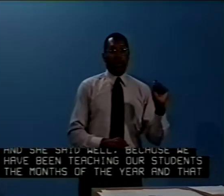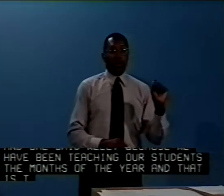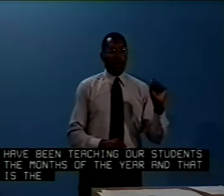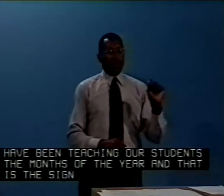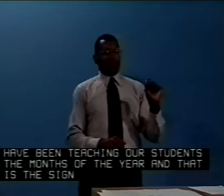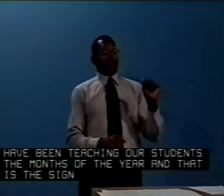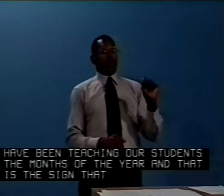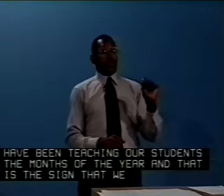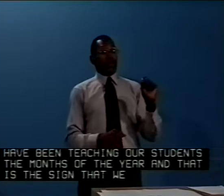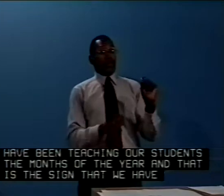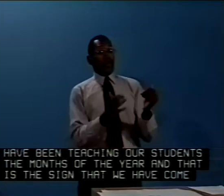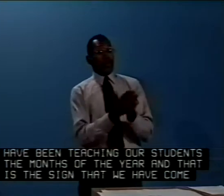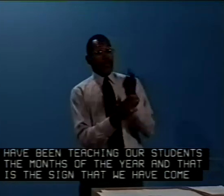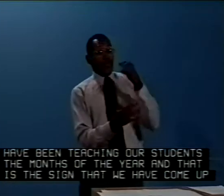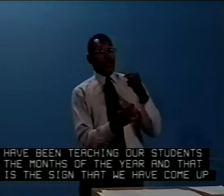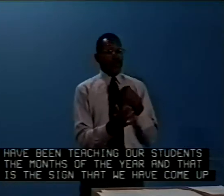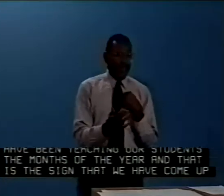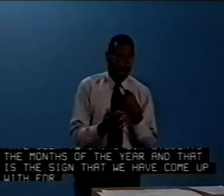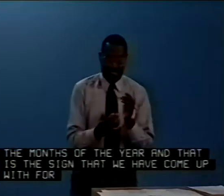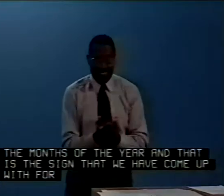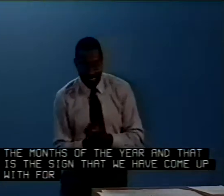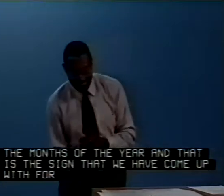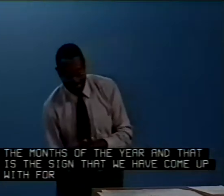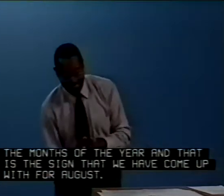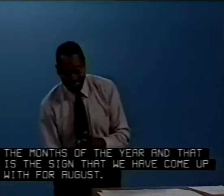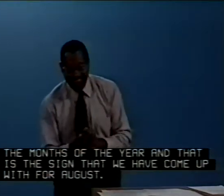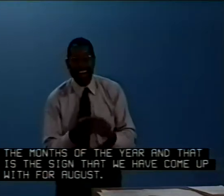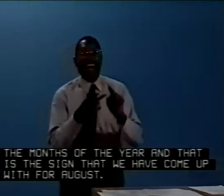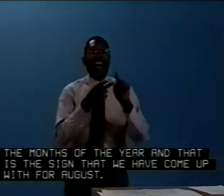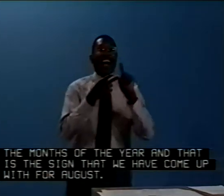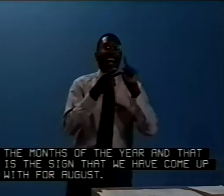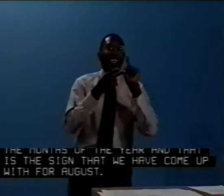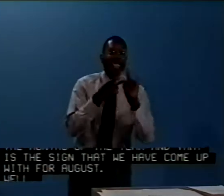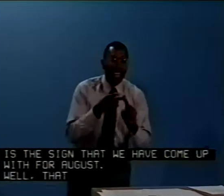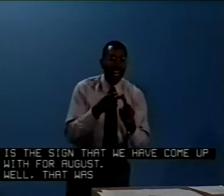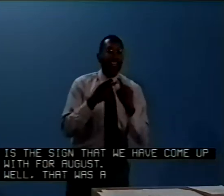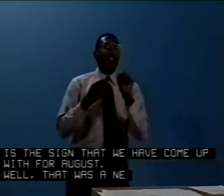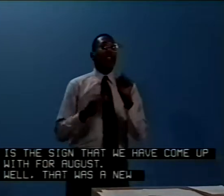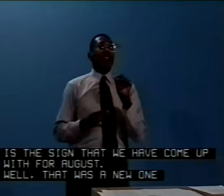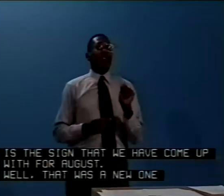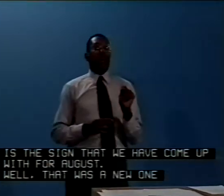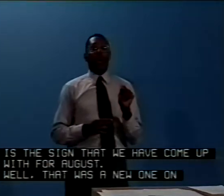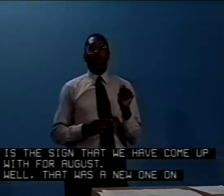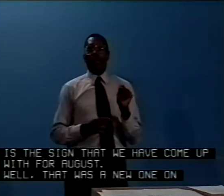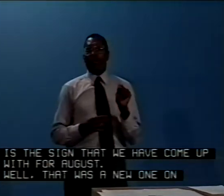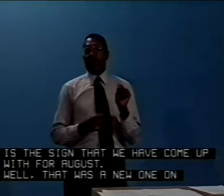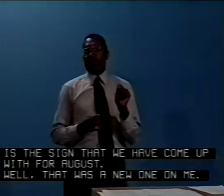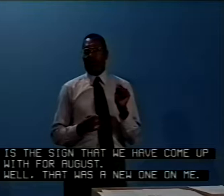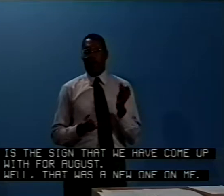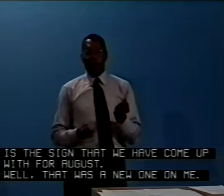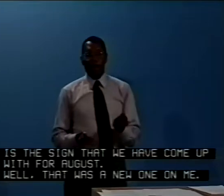August." Well, that was a new one on me. The second experience I'd like to share with